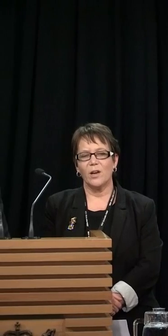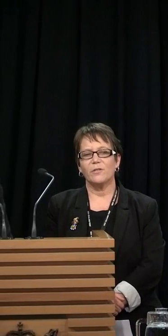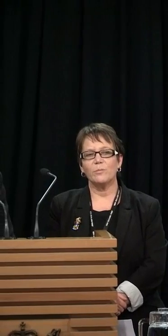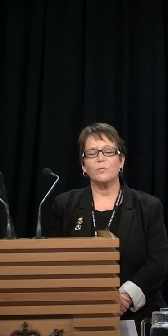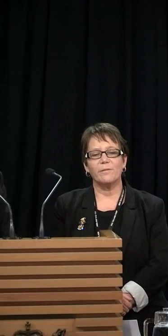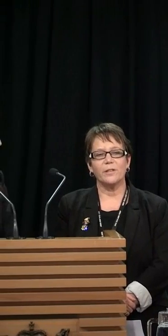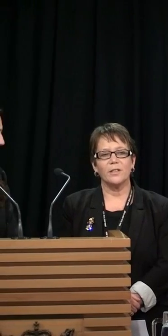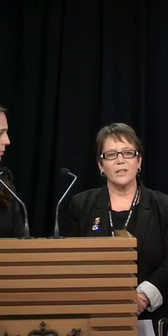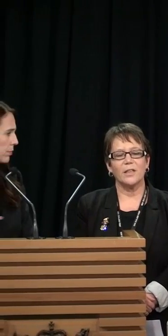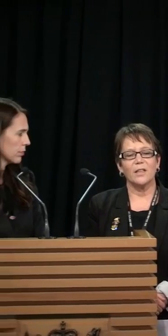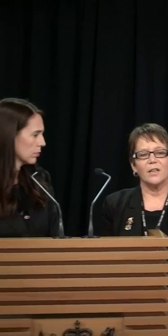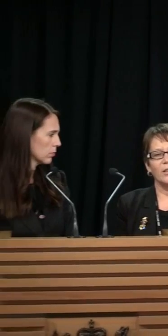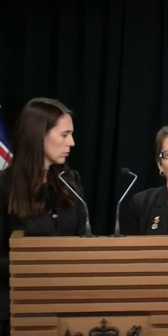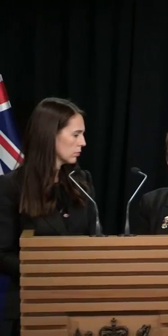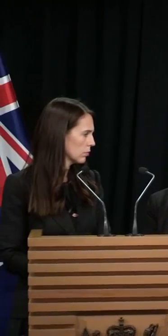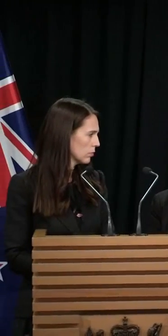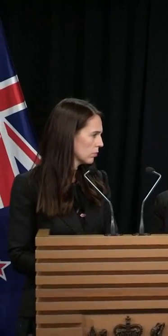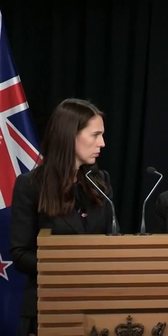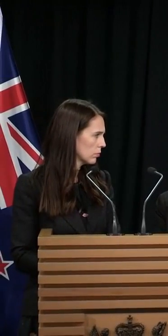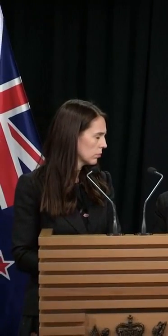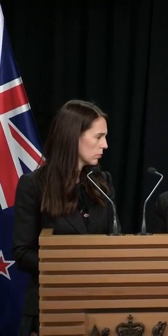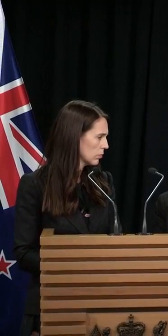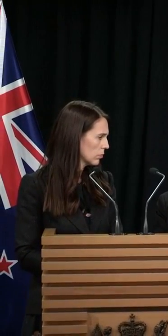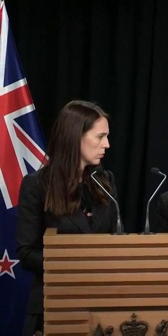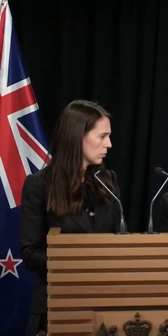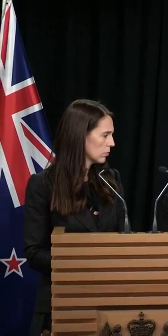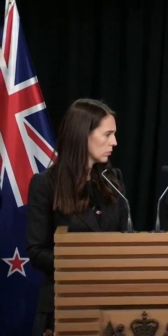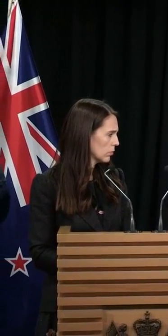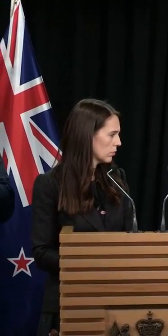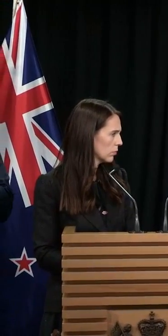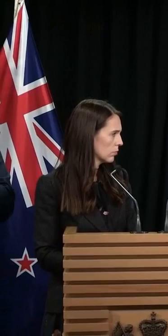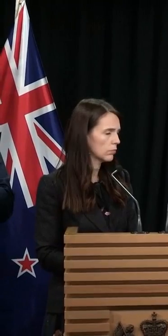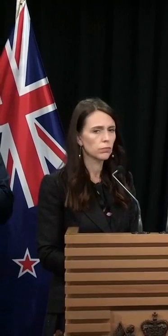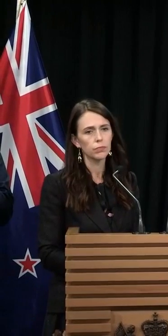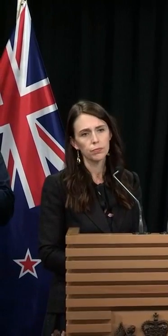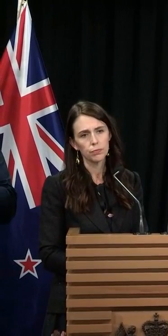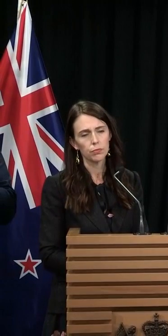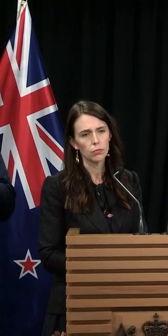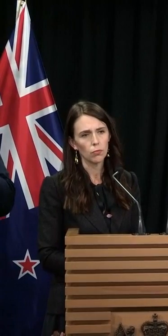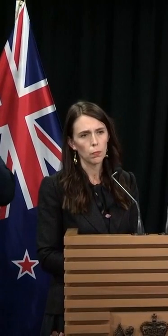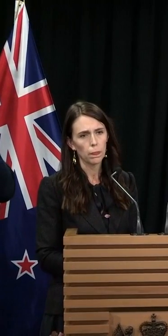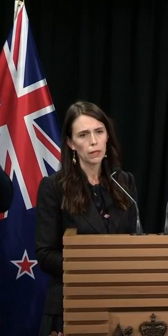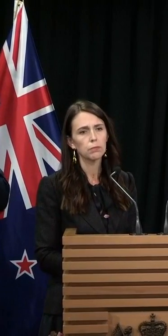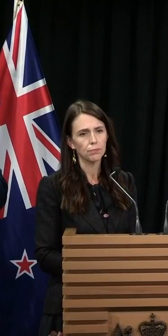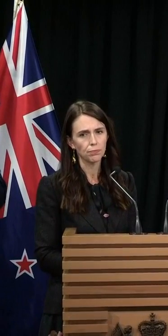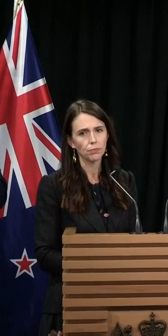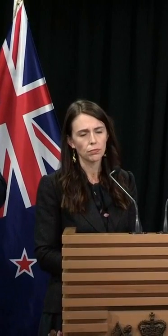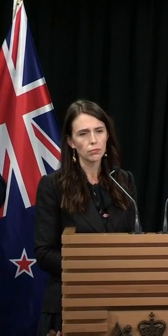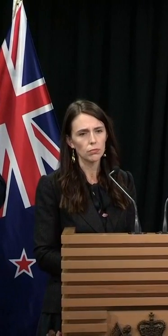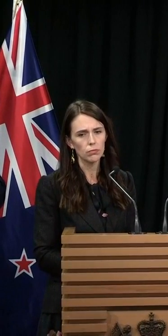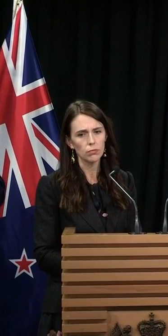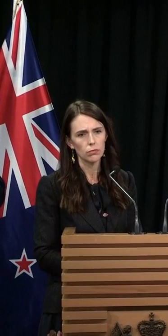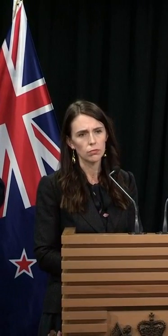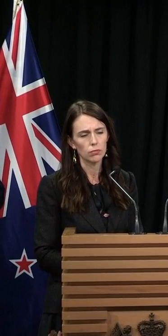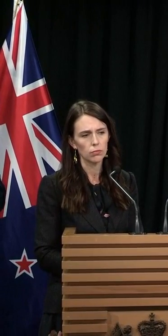In the draft terms of reference it said that the inquiry had the discretion to actually listen to people prior to 1950,